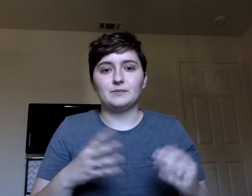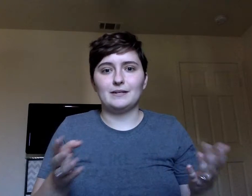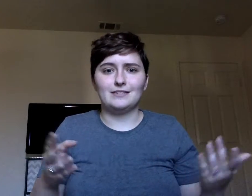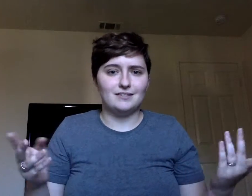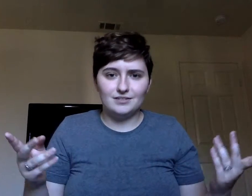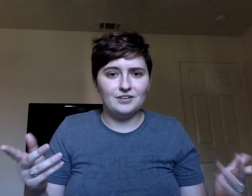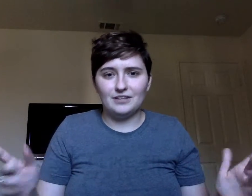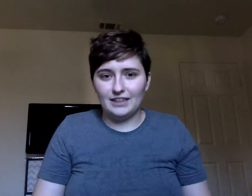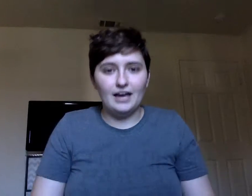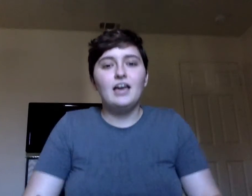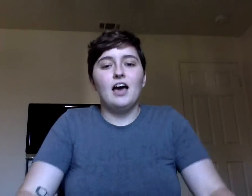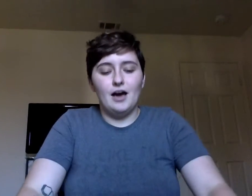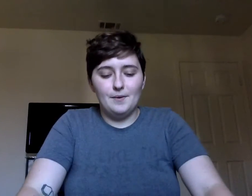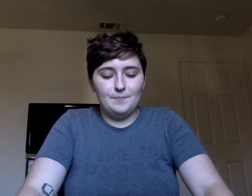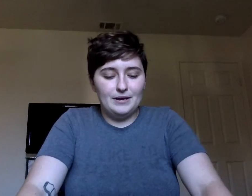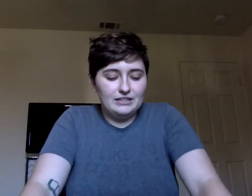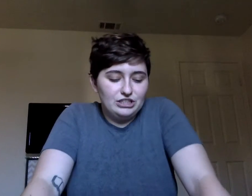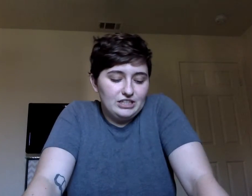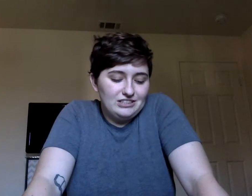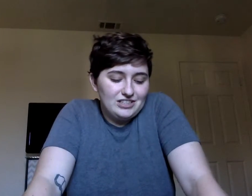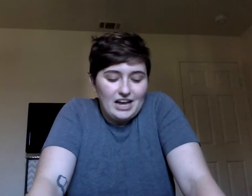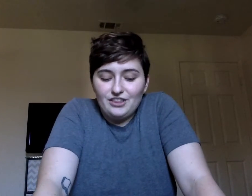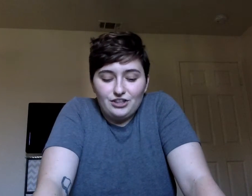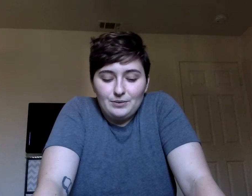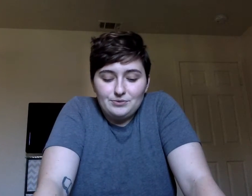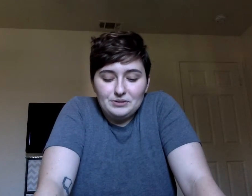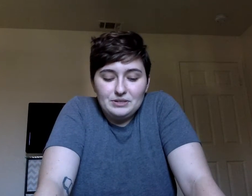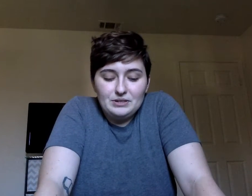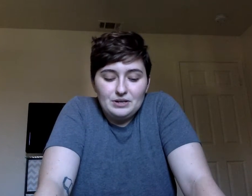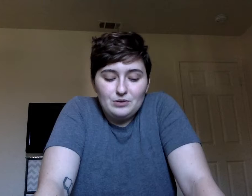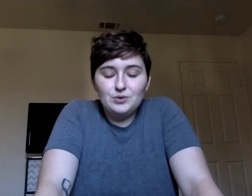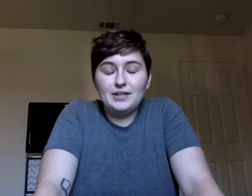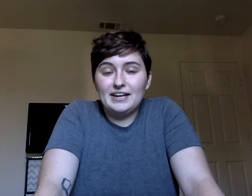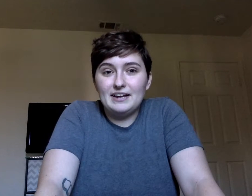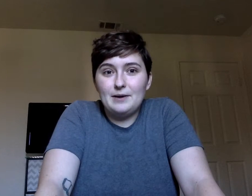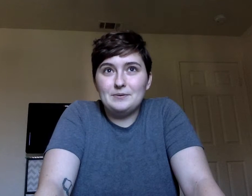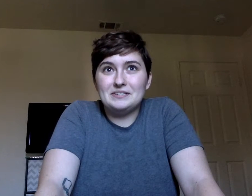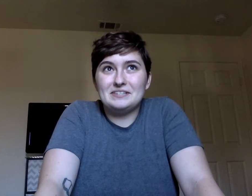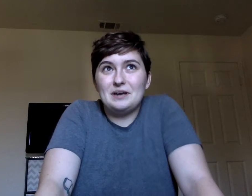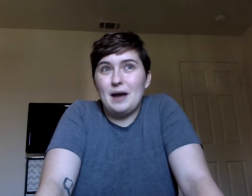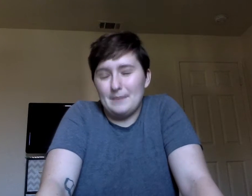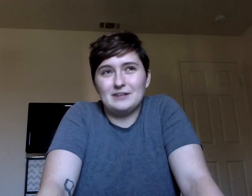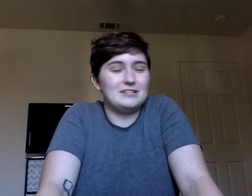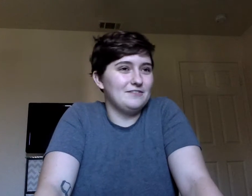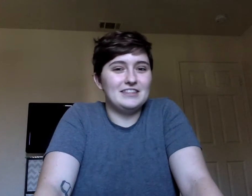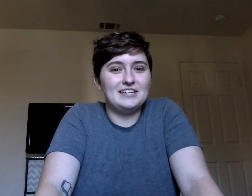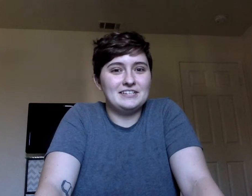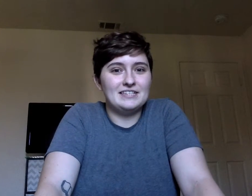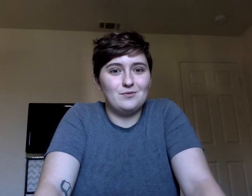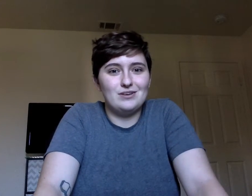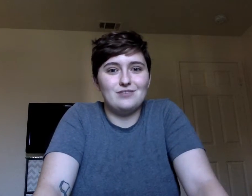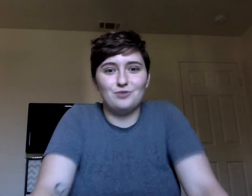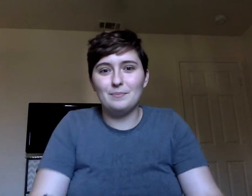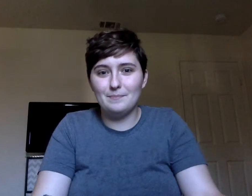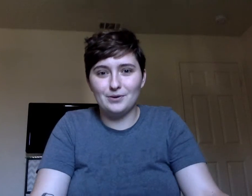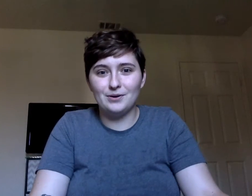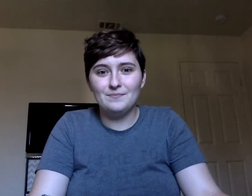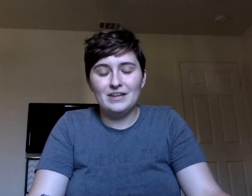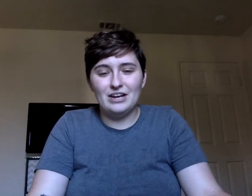aspects and stuff like that. But just, I thought that was really cool that it was about 7 things that we can remember in